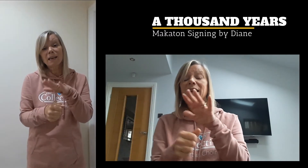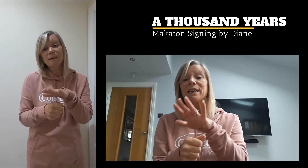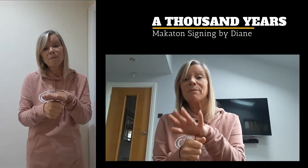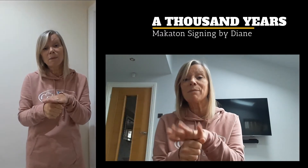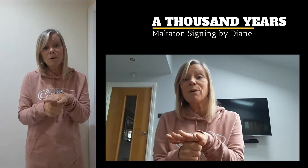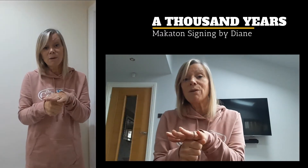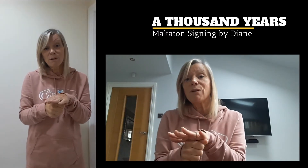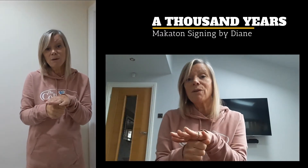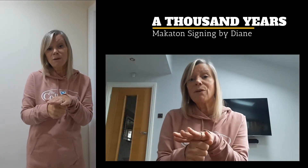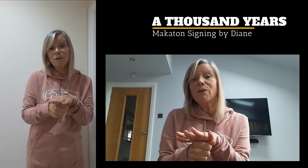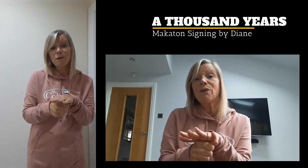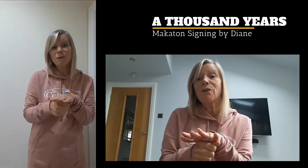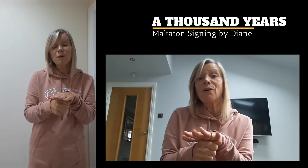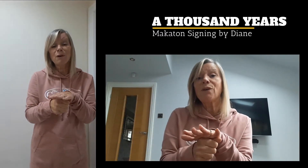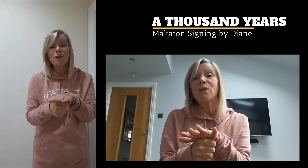thousand